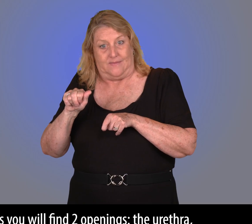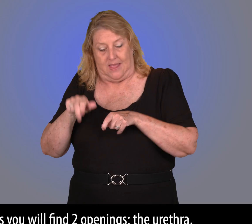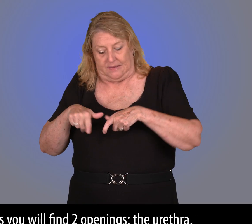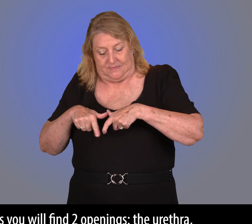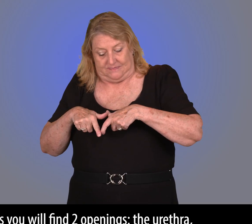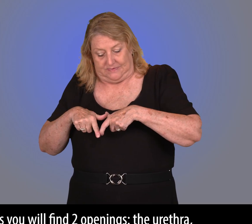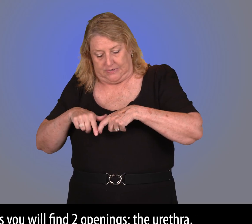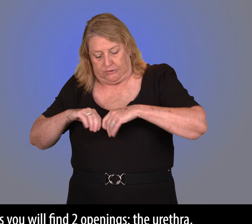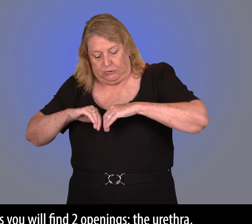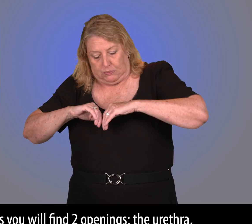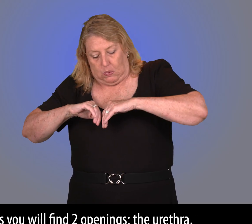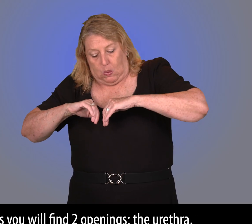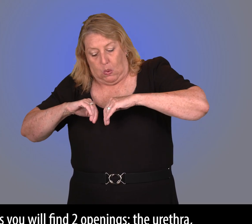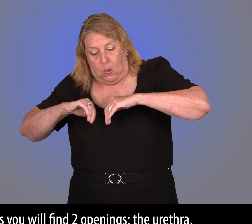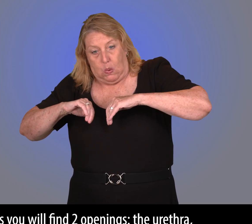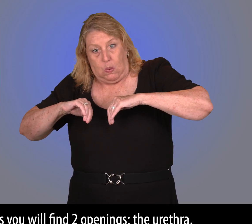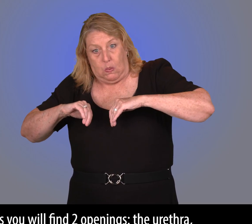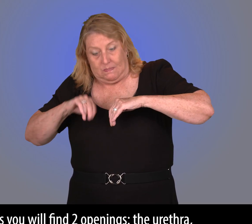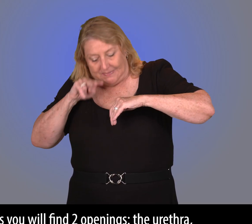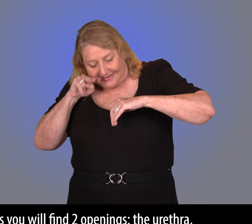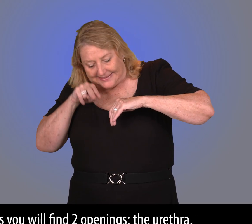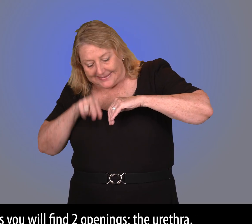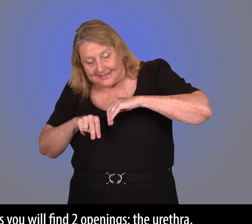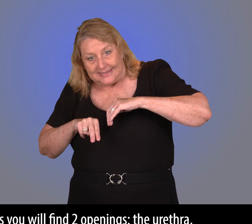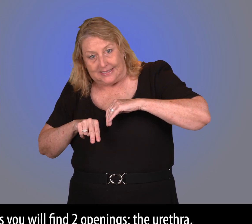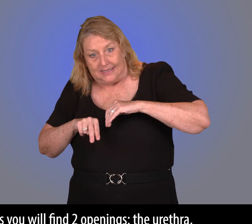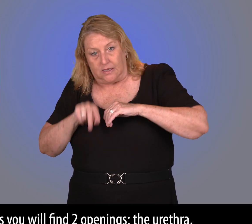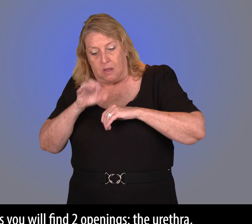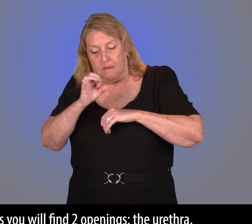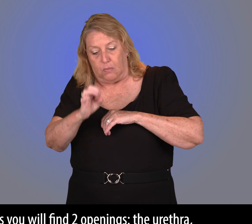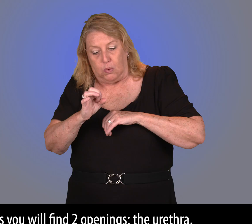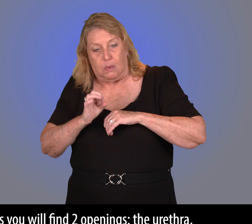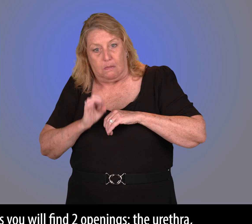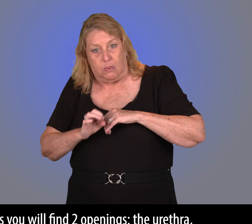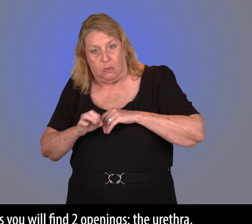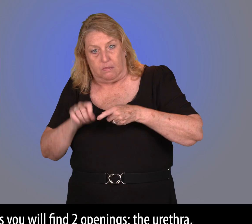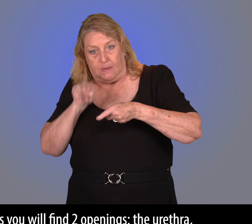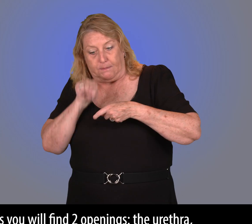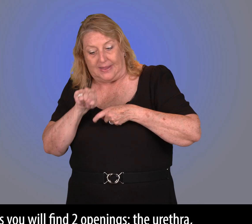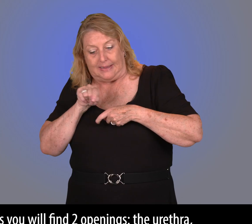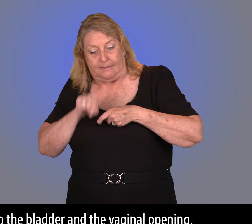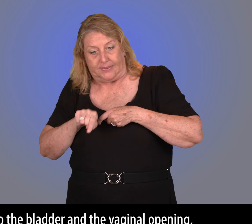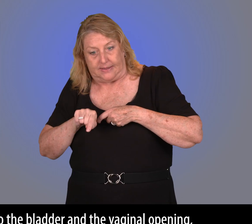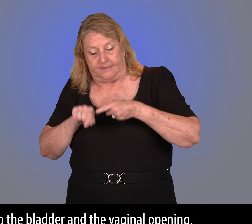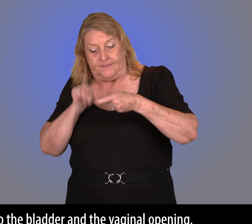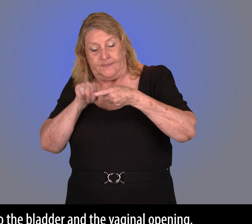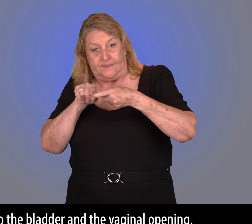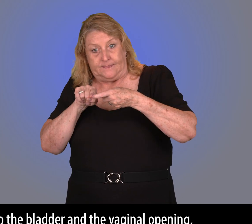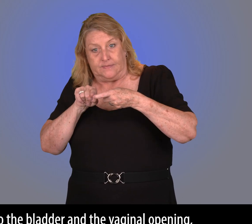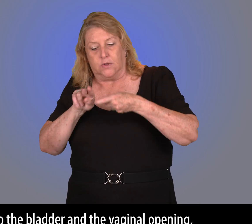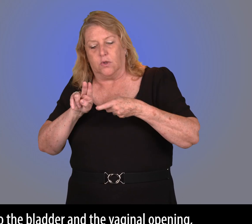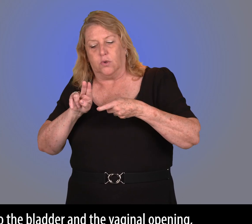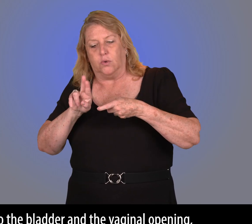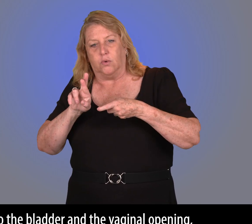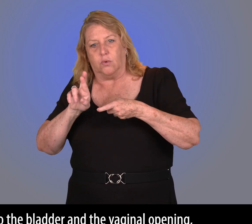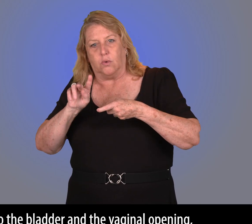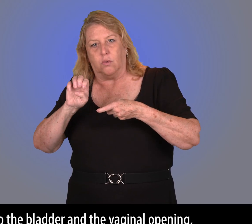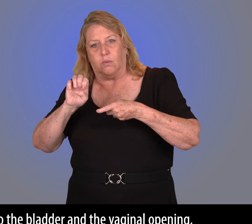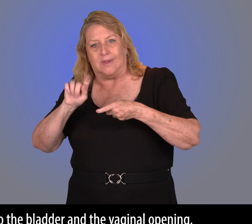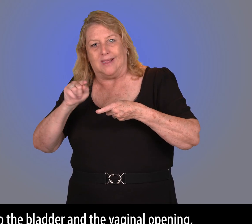Within these folds, you will find 2 openings, the urethra, which connects to the bladder, and